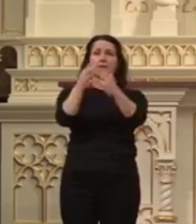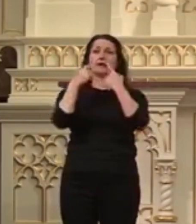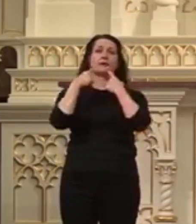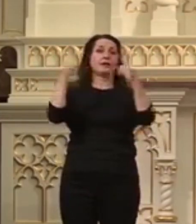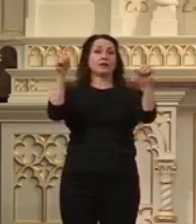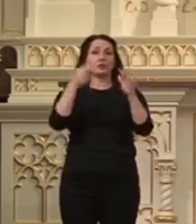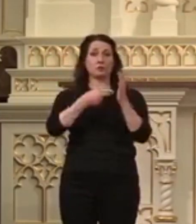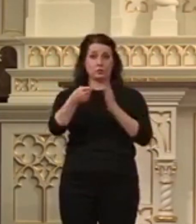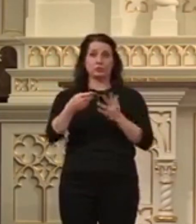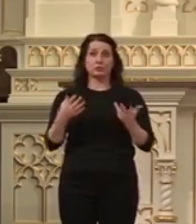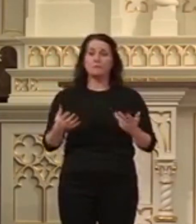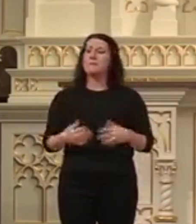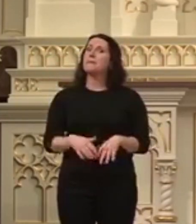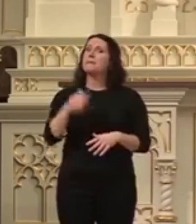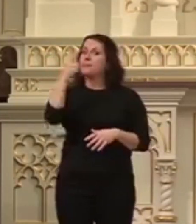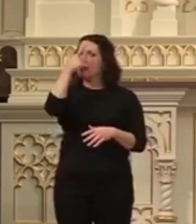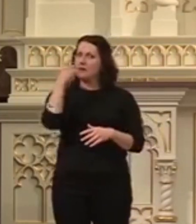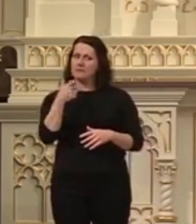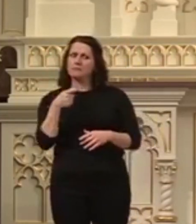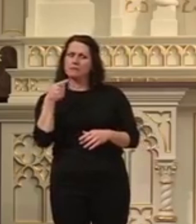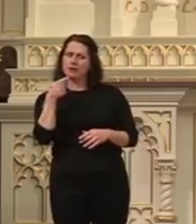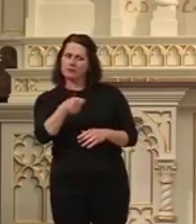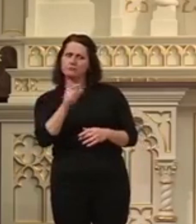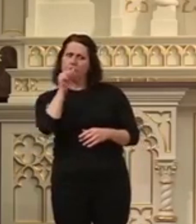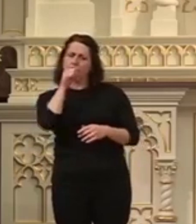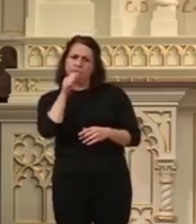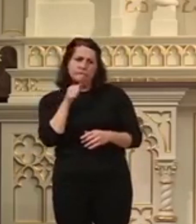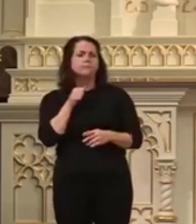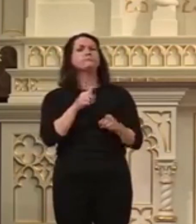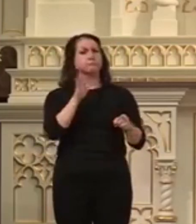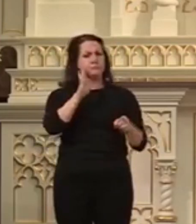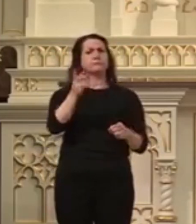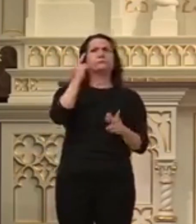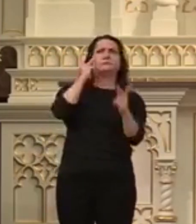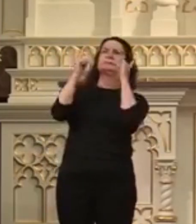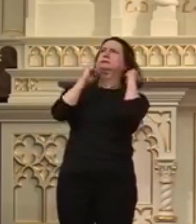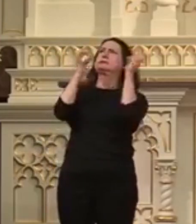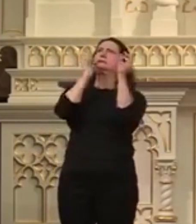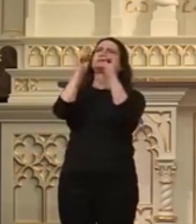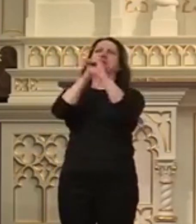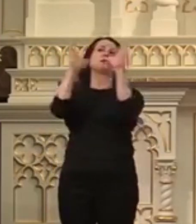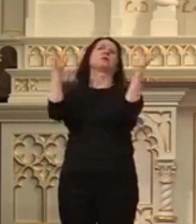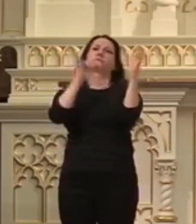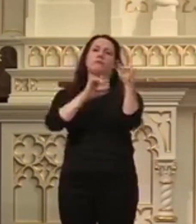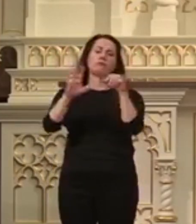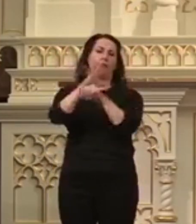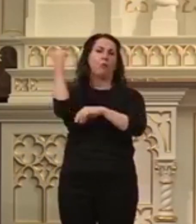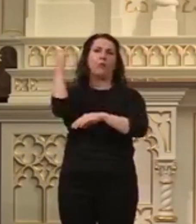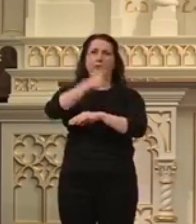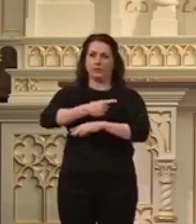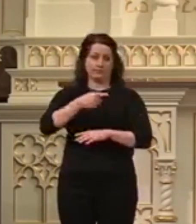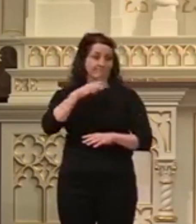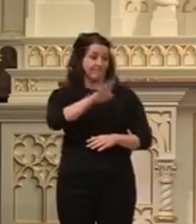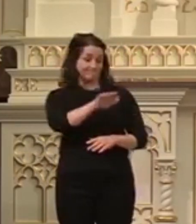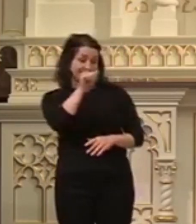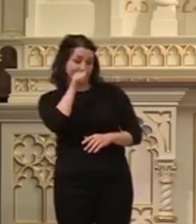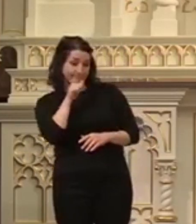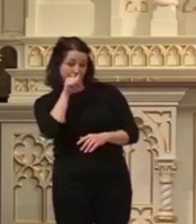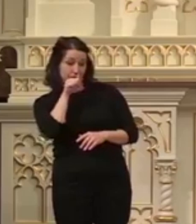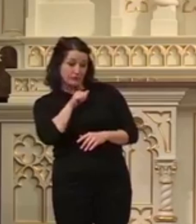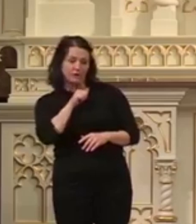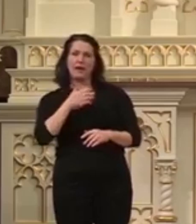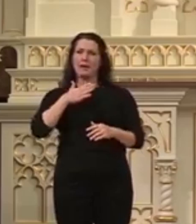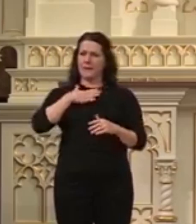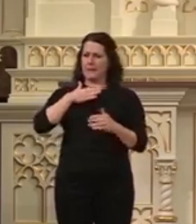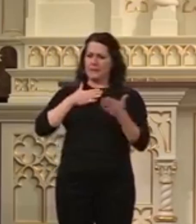Because of his affliction, he shall see the light and fullness of days. Through his suffering, my